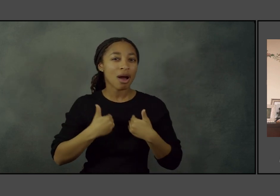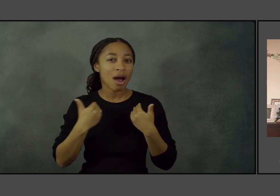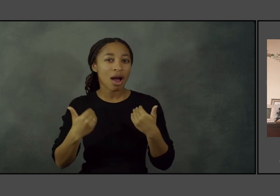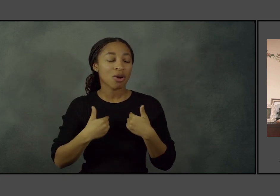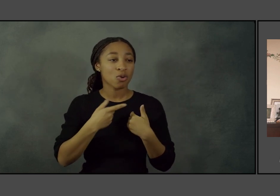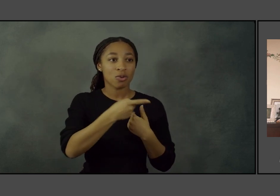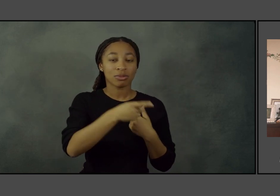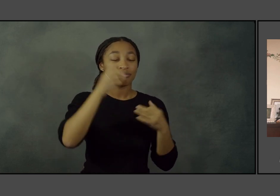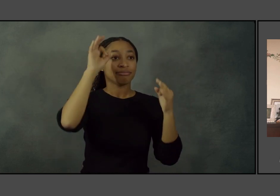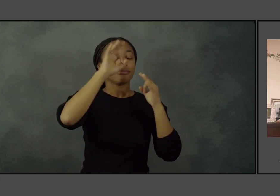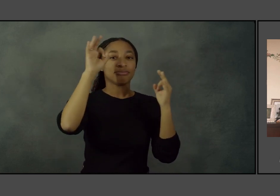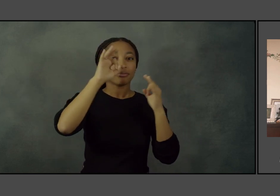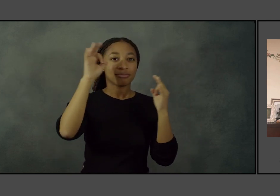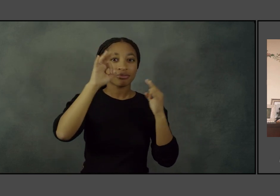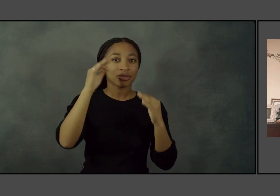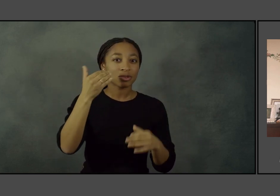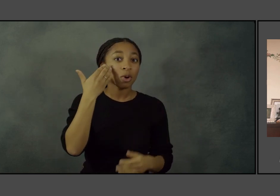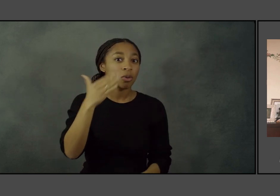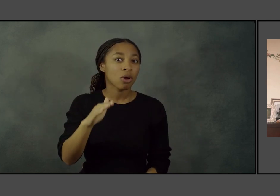all of